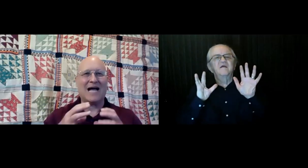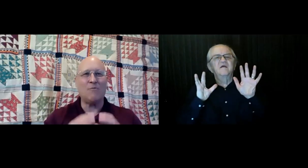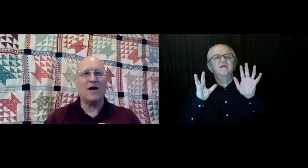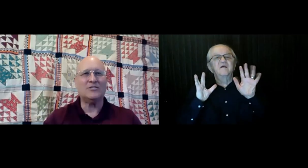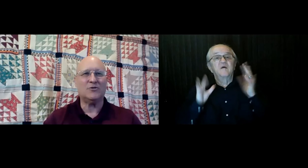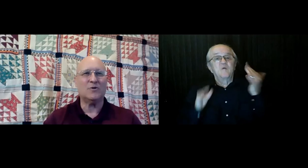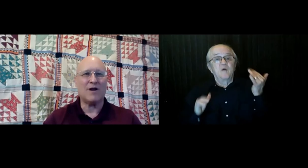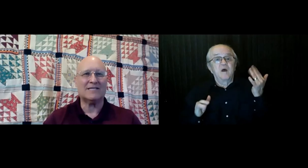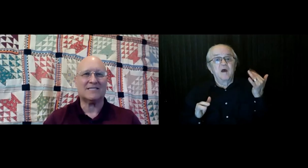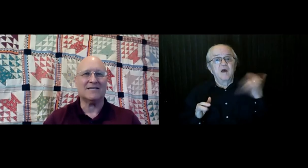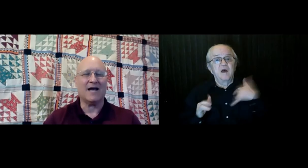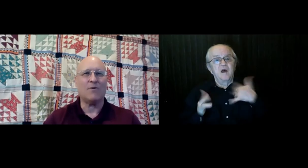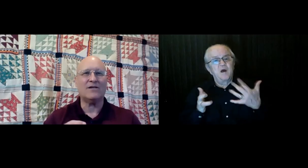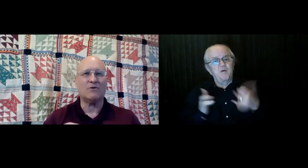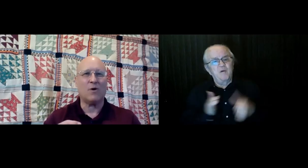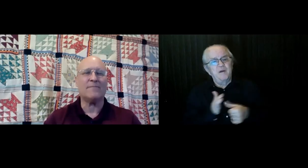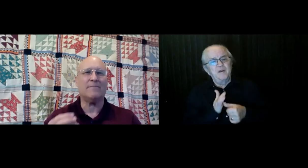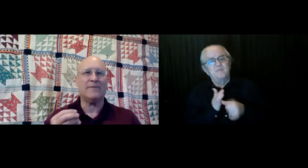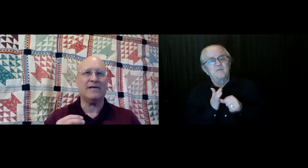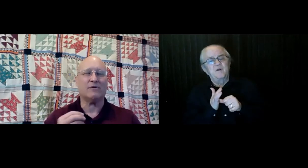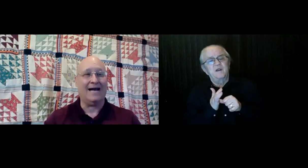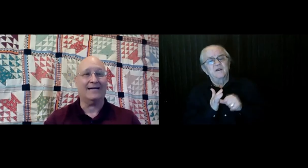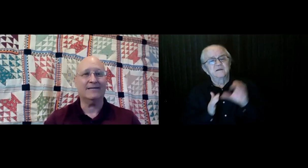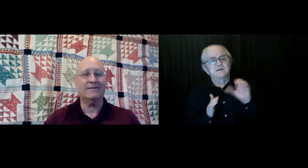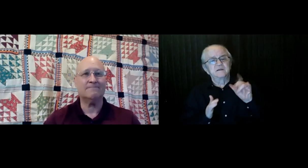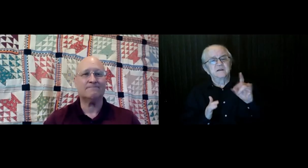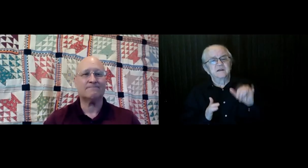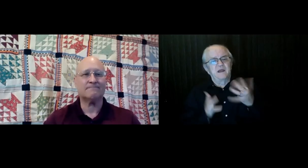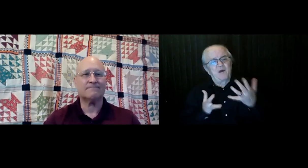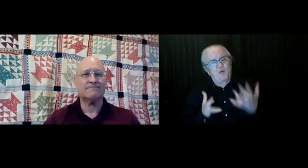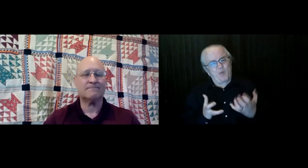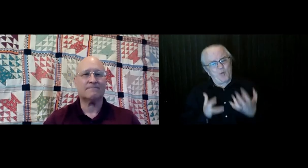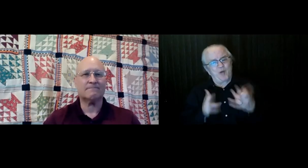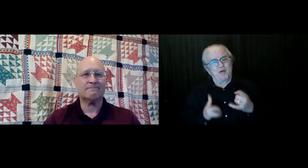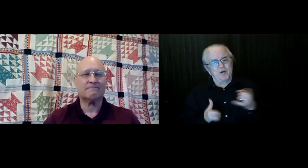because I wanted to impress Cindy. I wanted her to want me to be her dad.